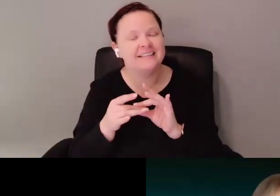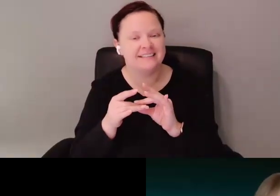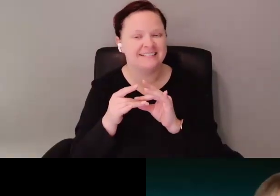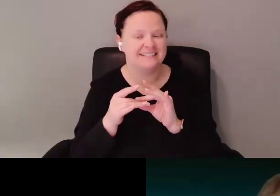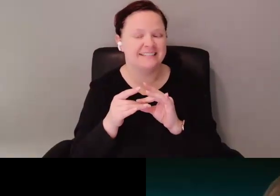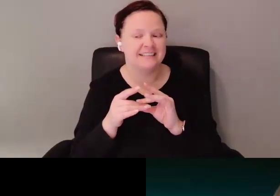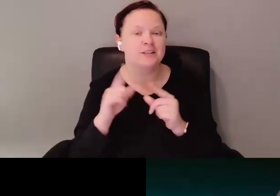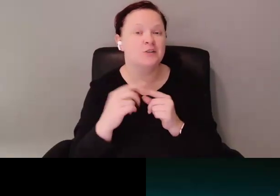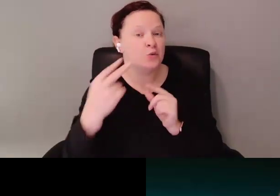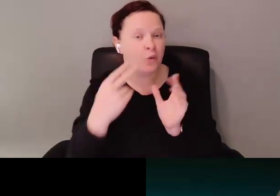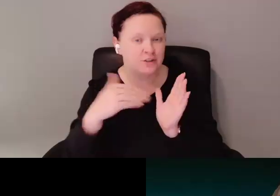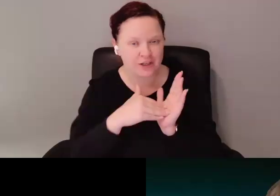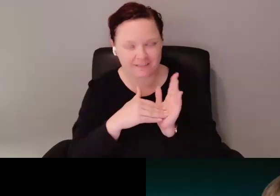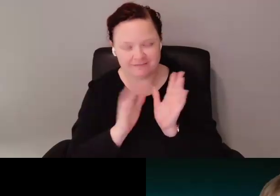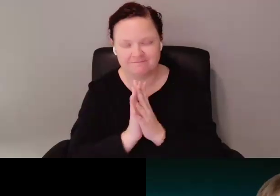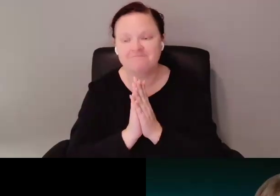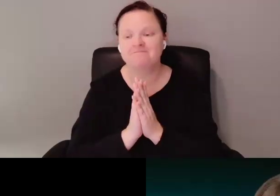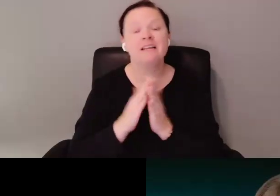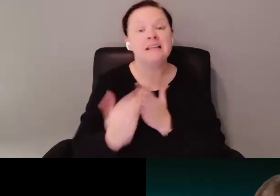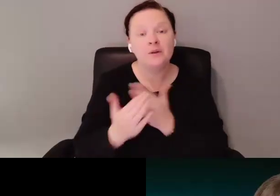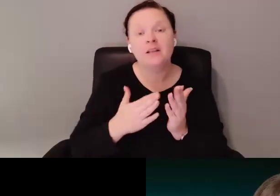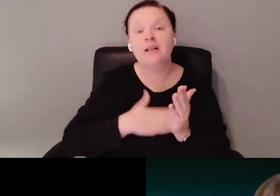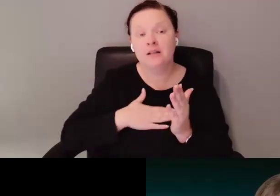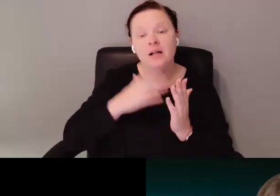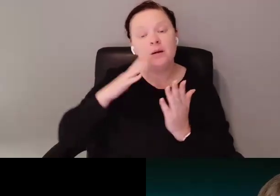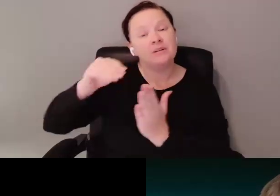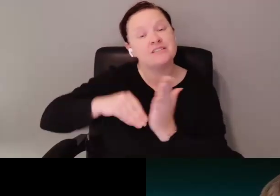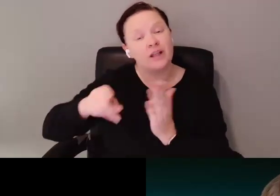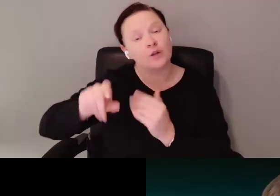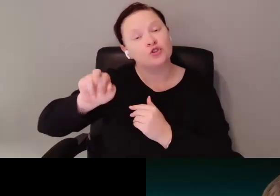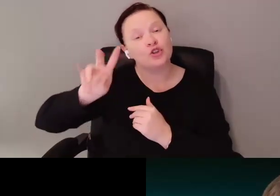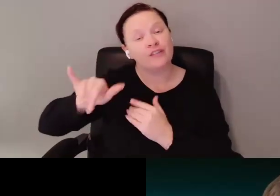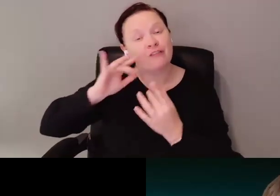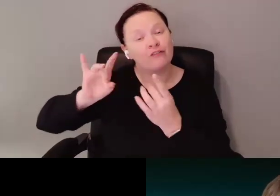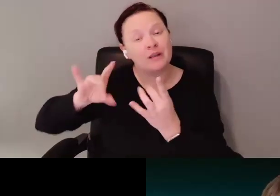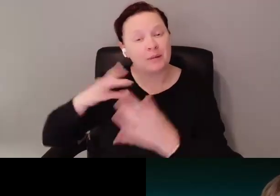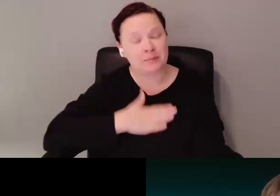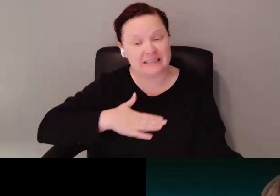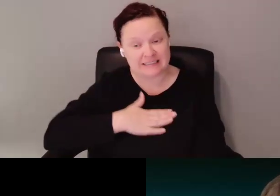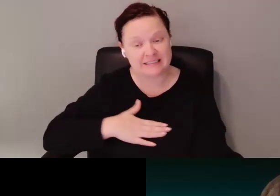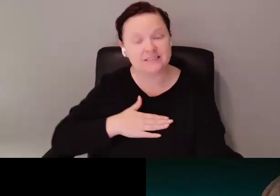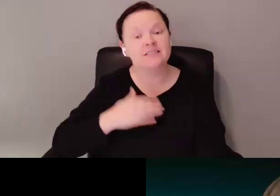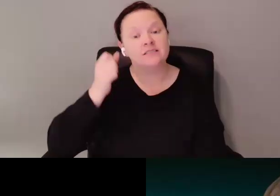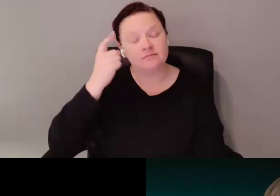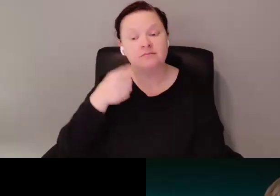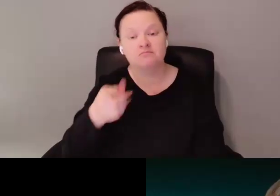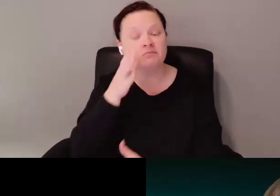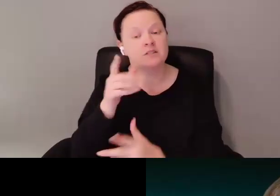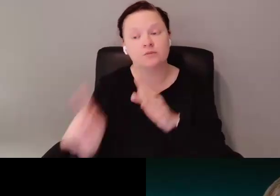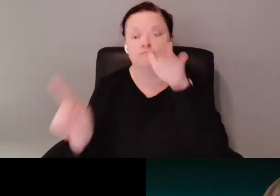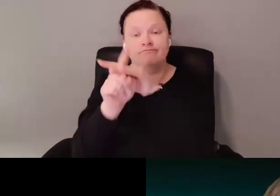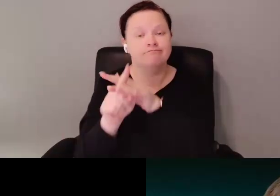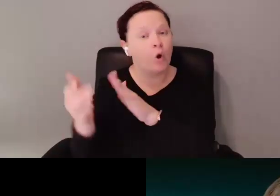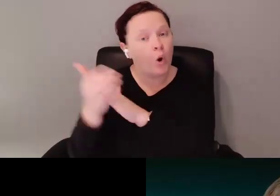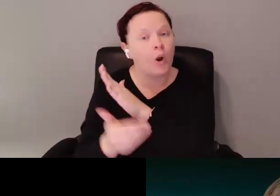to watching it again. Anyway, please complete the satisfaction survey. When it's going to appear automatically, or Ooh, you